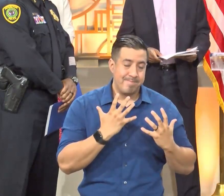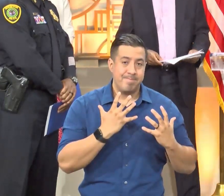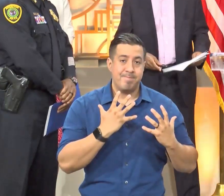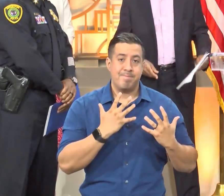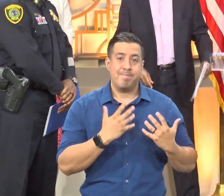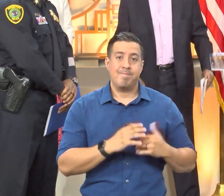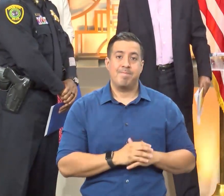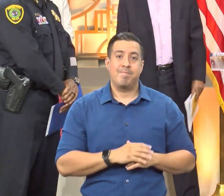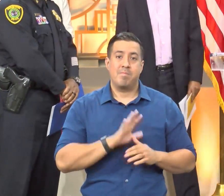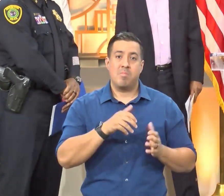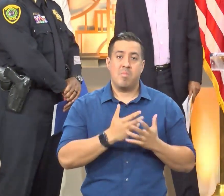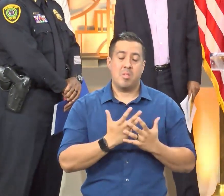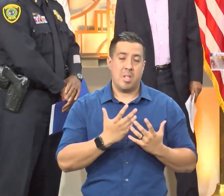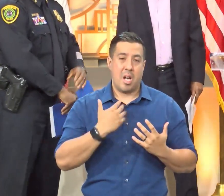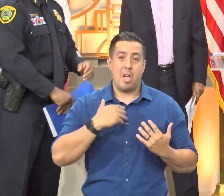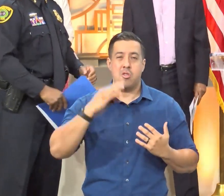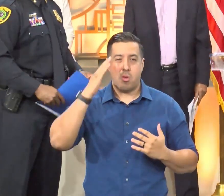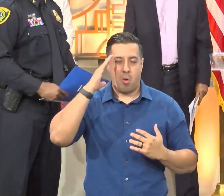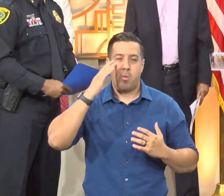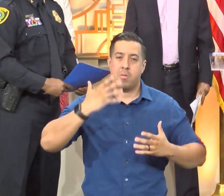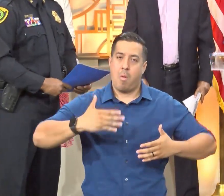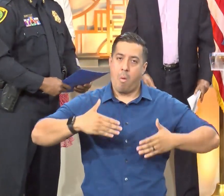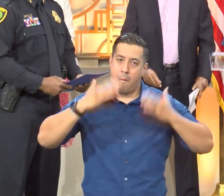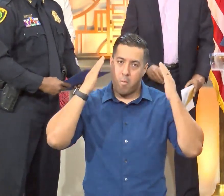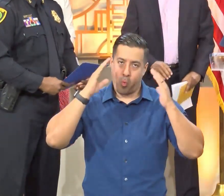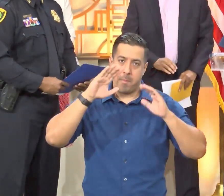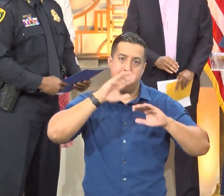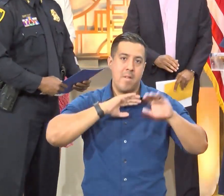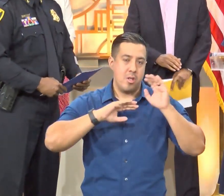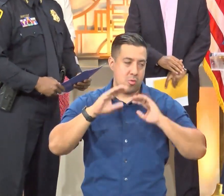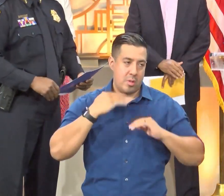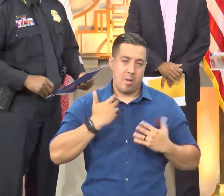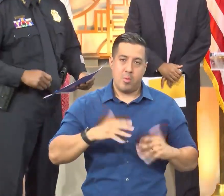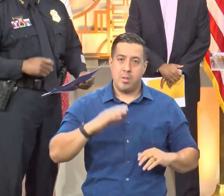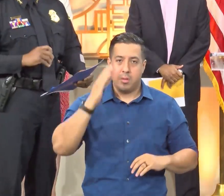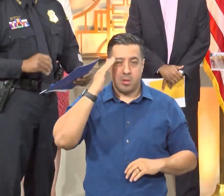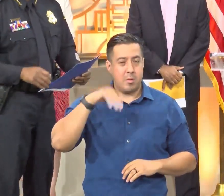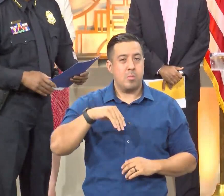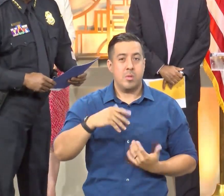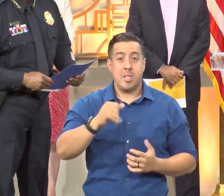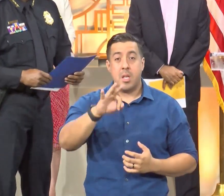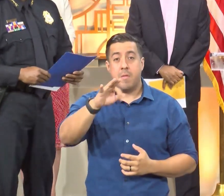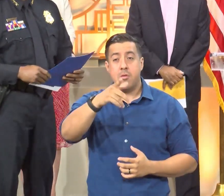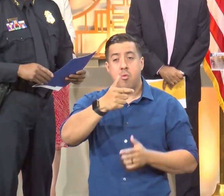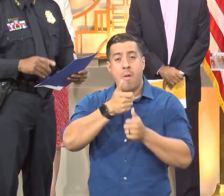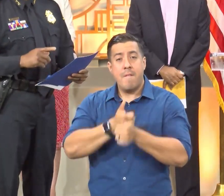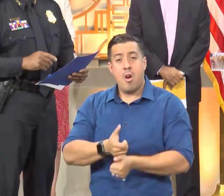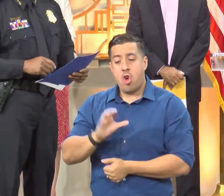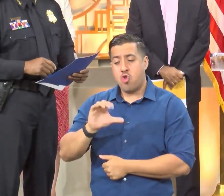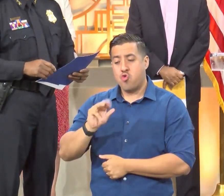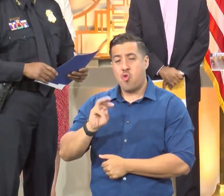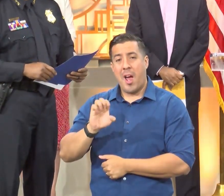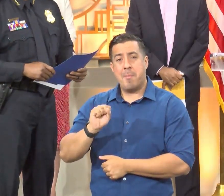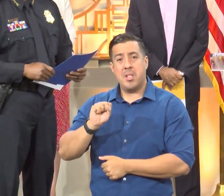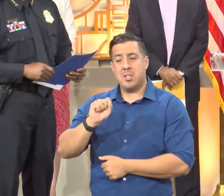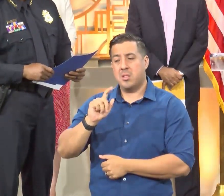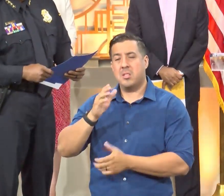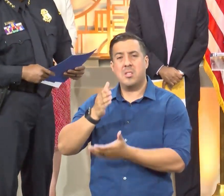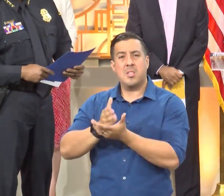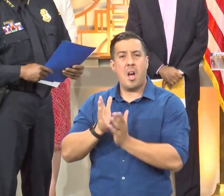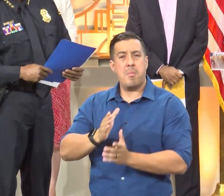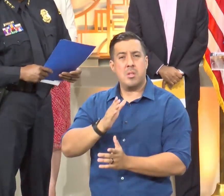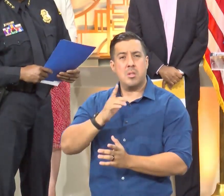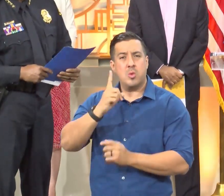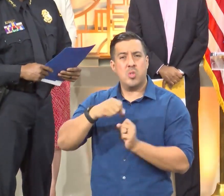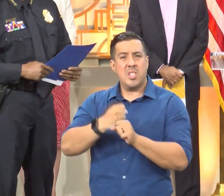deep, overwhelming frustration. I echo every single thing the mayor said. If you've been following Crime Stoppers for the last year and a half, you know